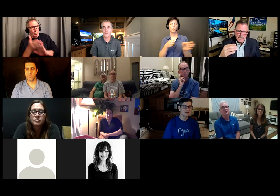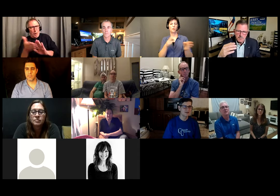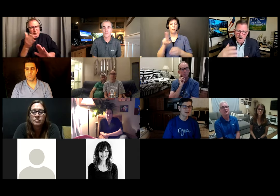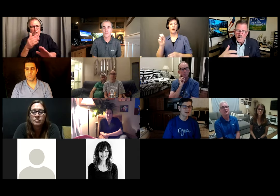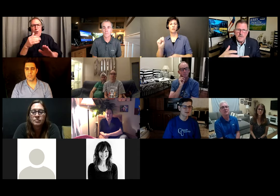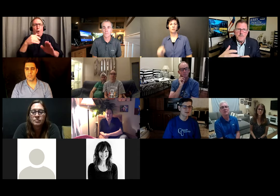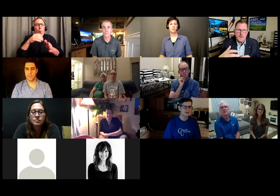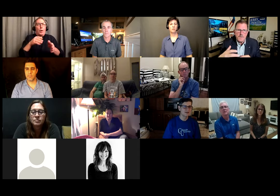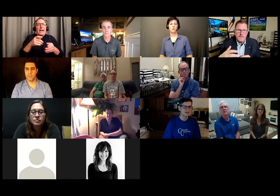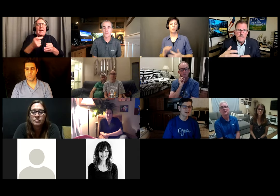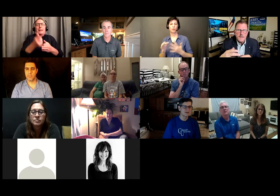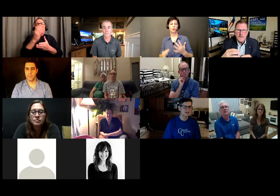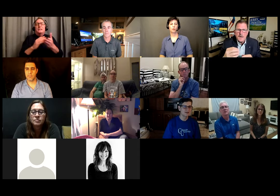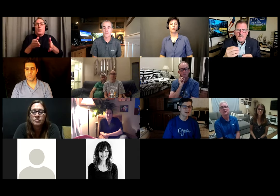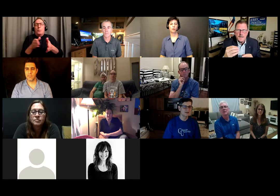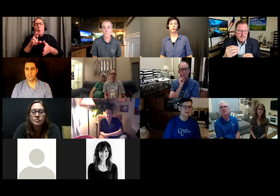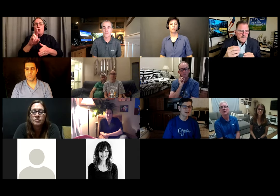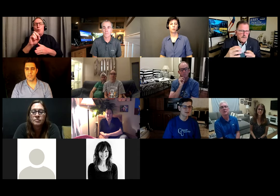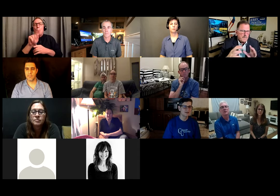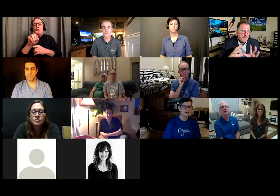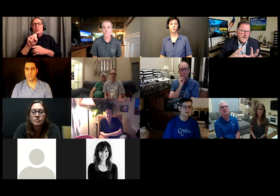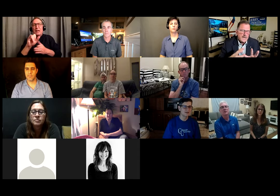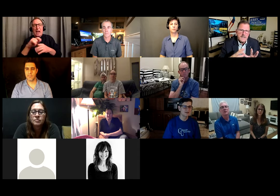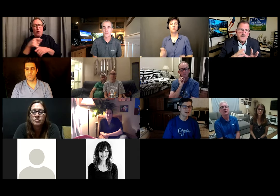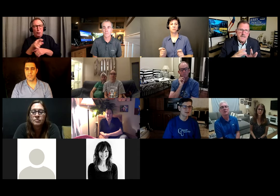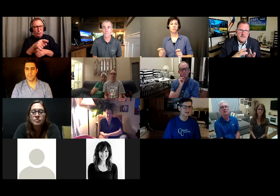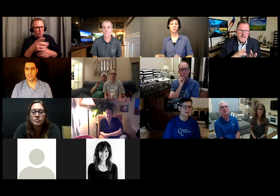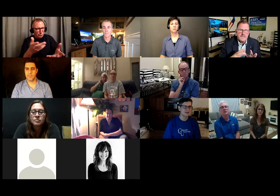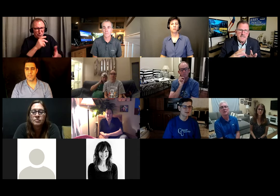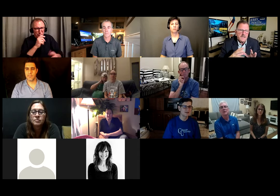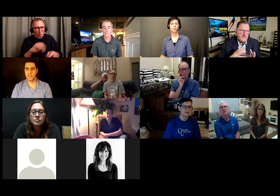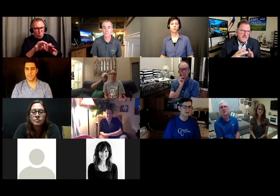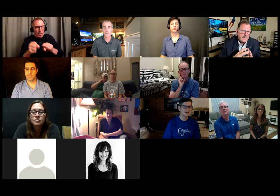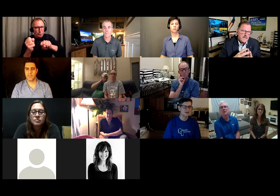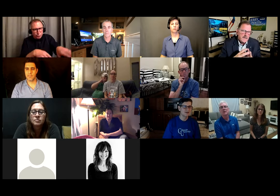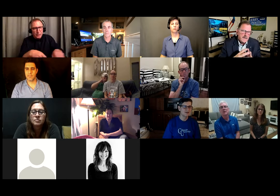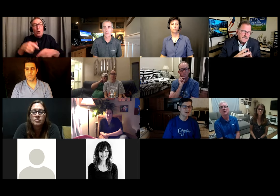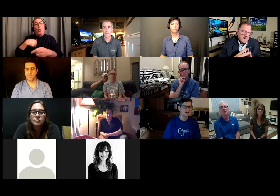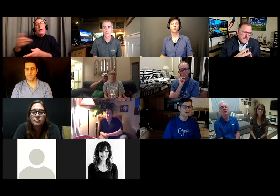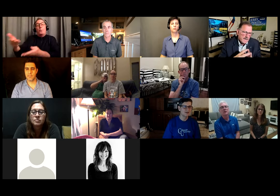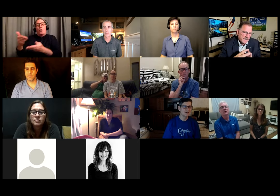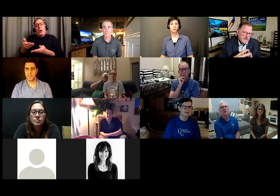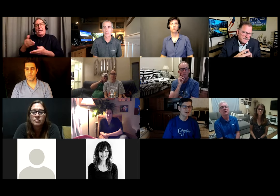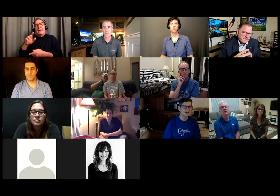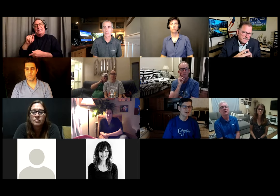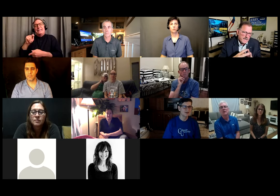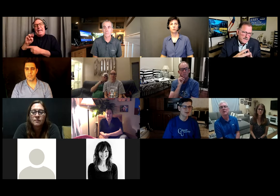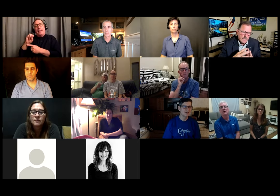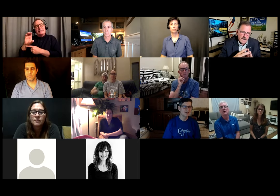And we brought in a new program, bringing in the TNCs, the